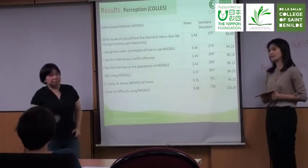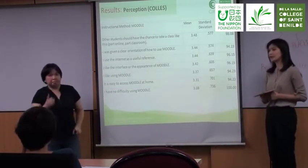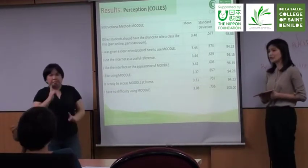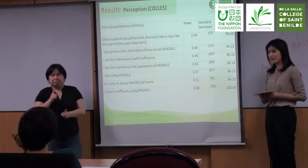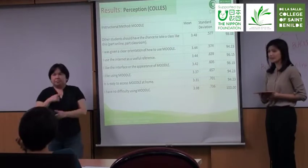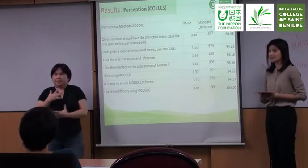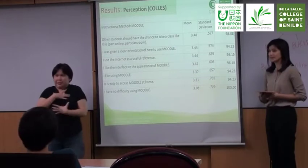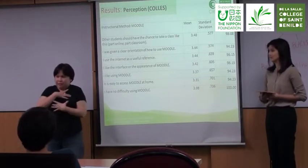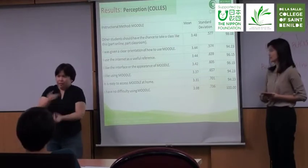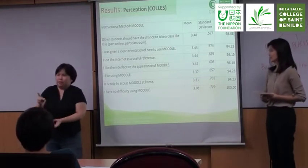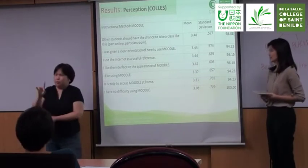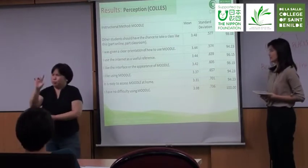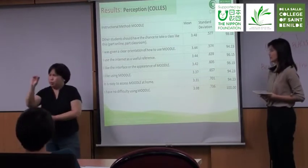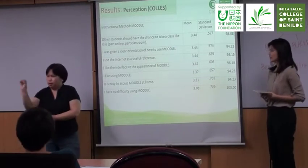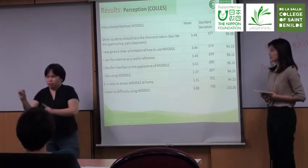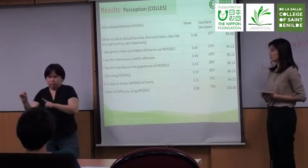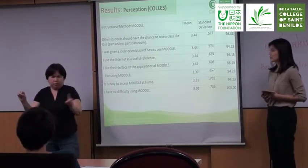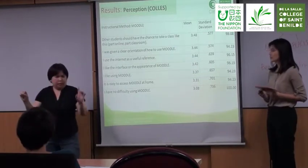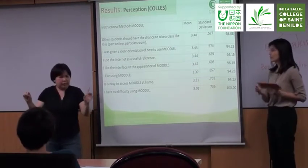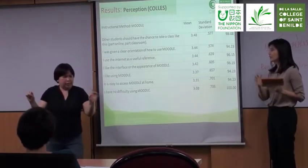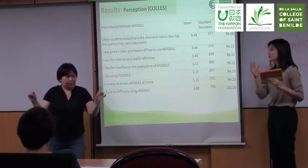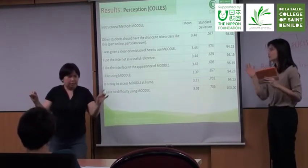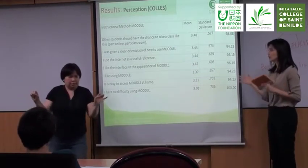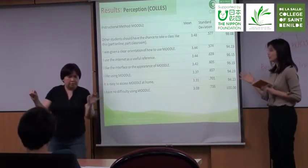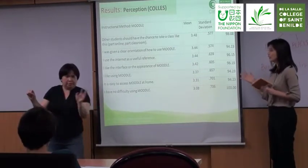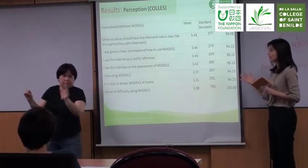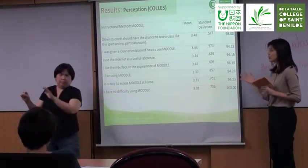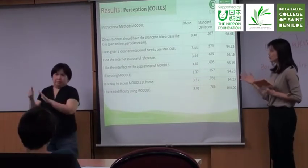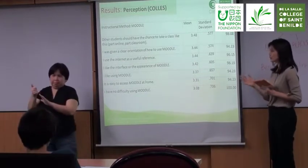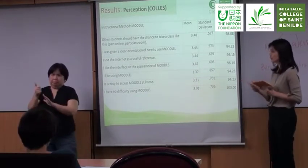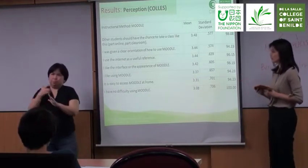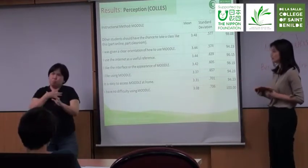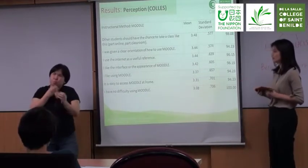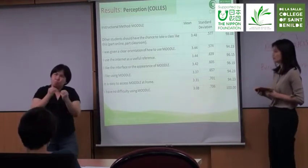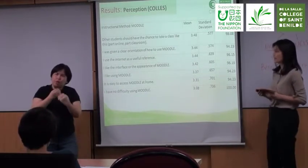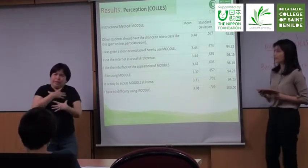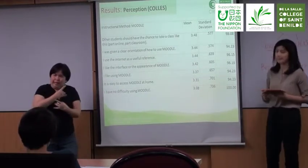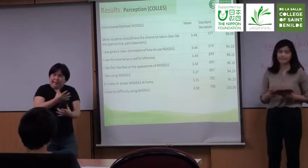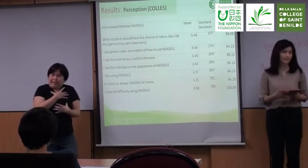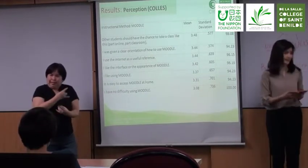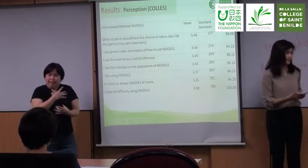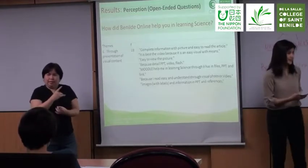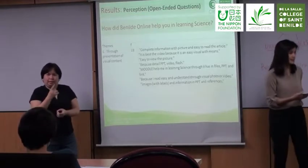100% of agreement. So they're favorable in using MOODLE.